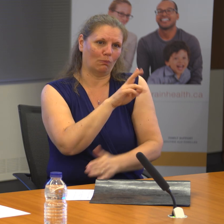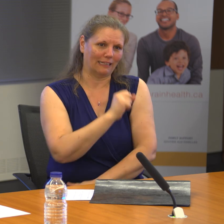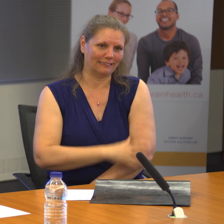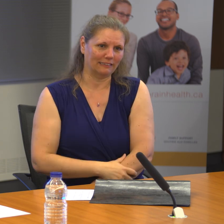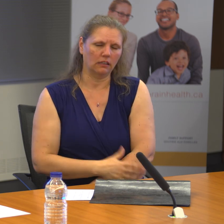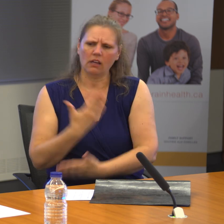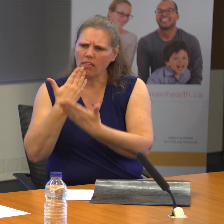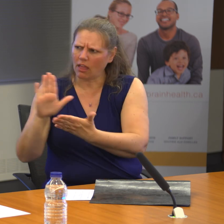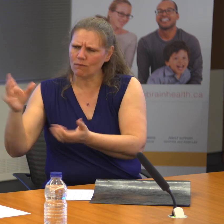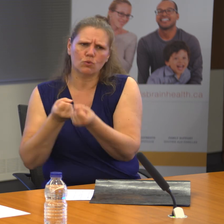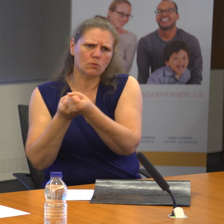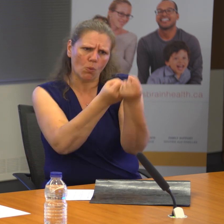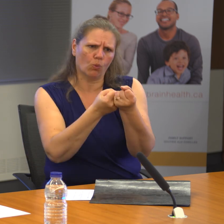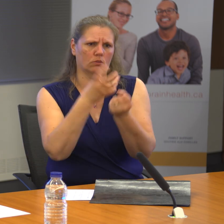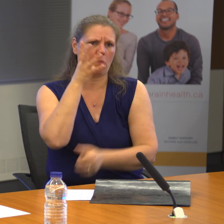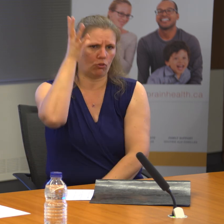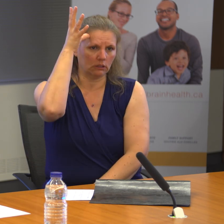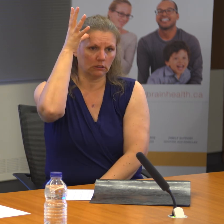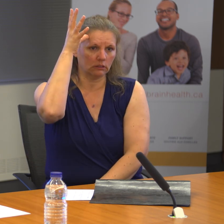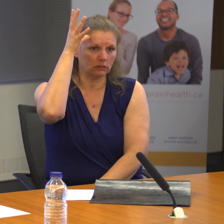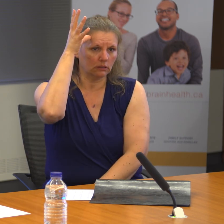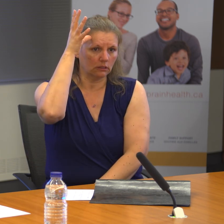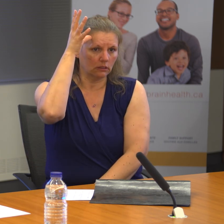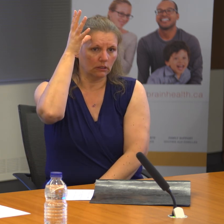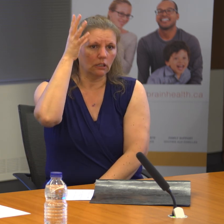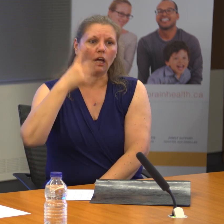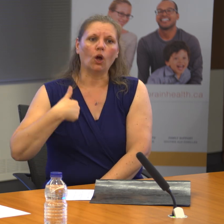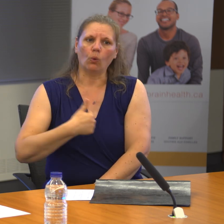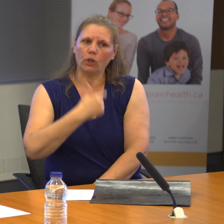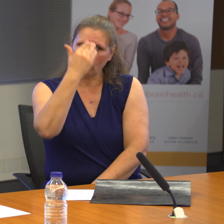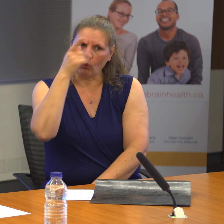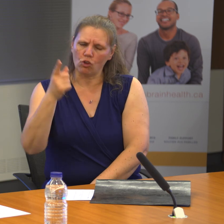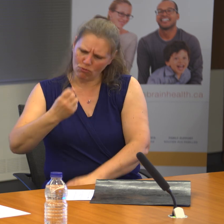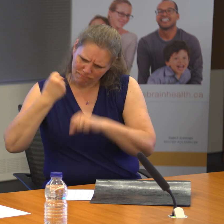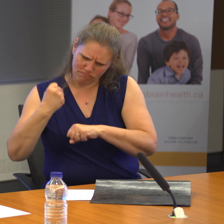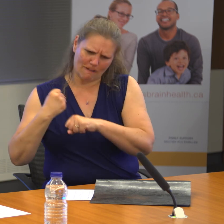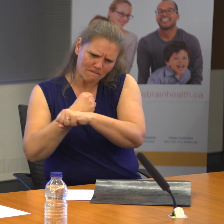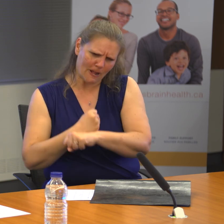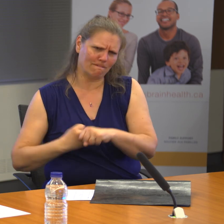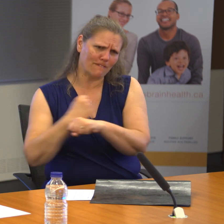parents. And we know how hard you have to fight.